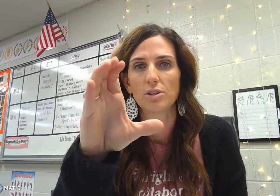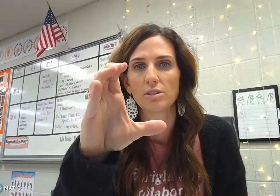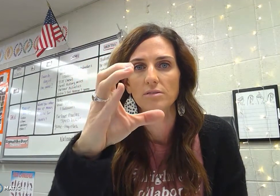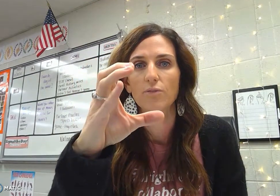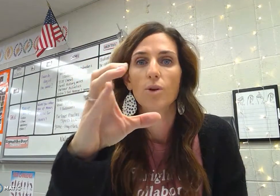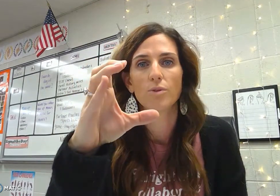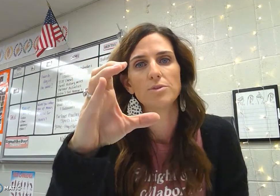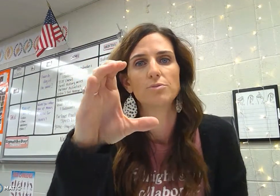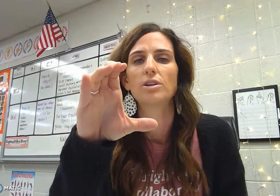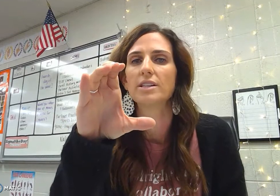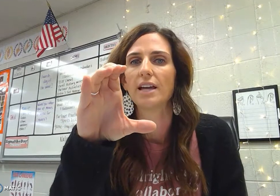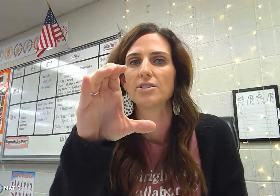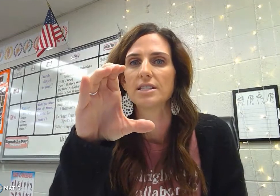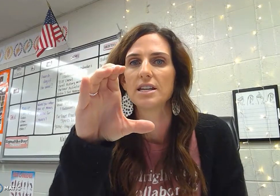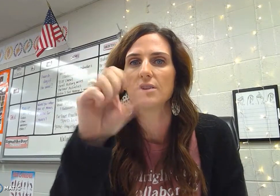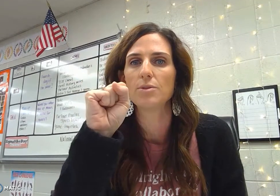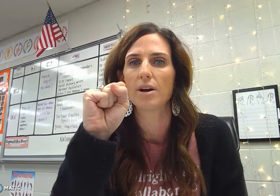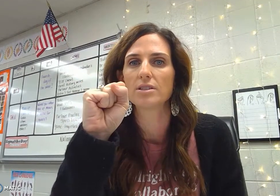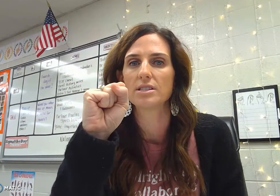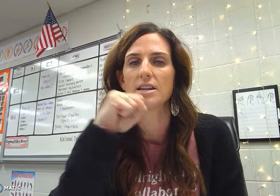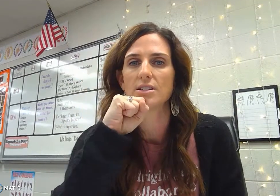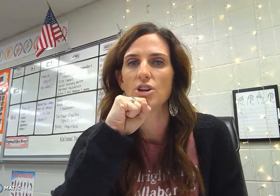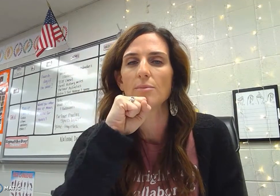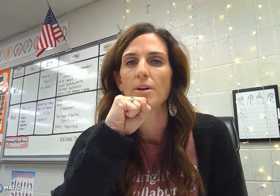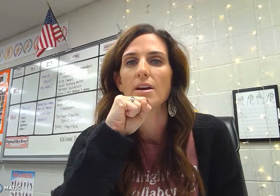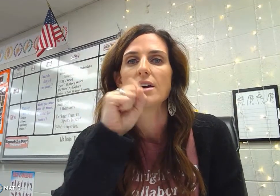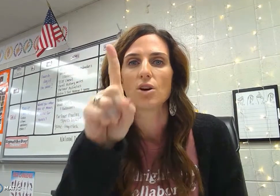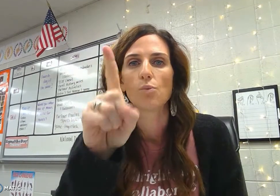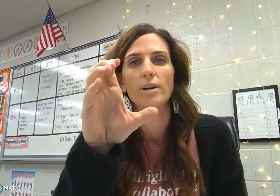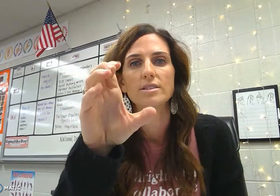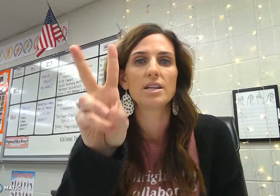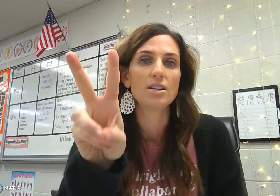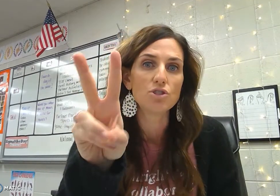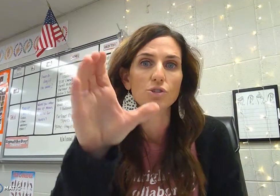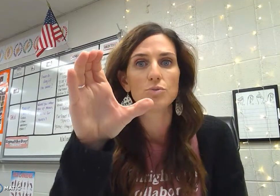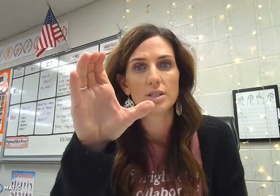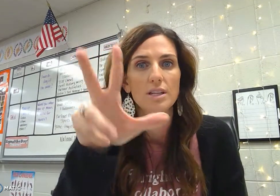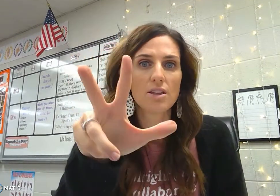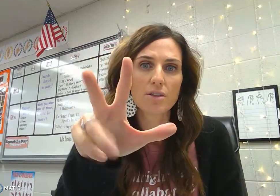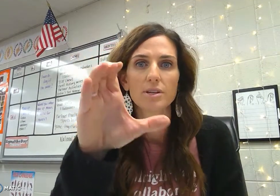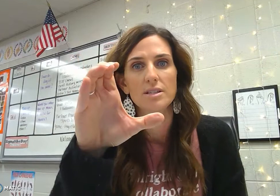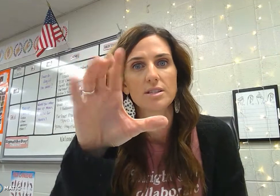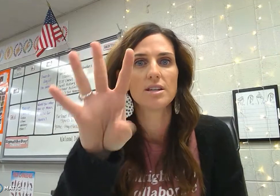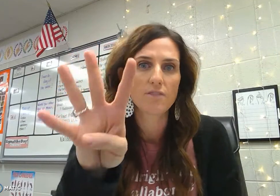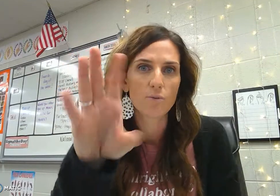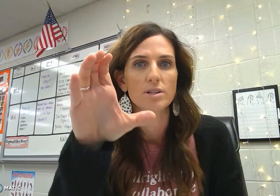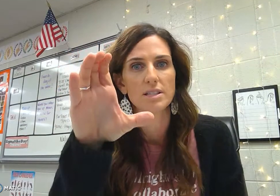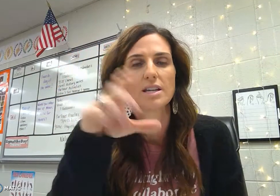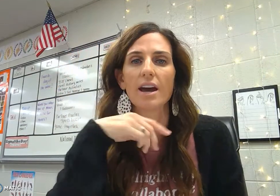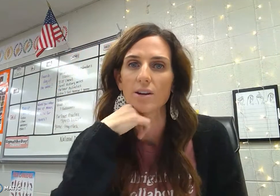numeral, the letter C. We borrow the C hand shape. So 1C, 2C, 3C, 4C. That could